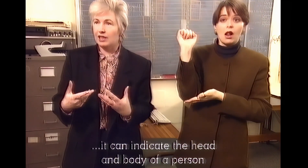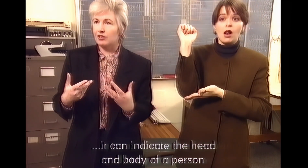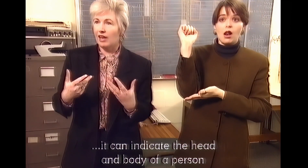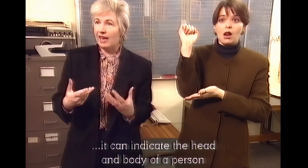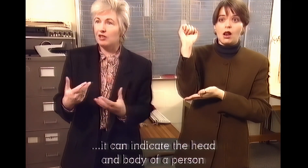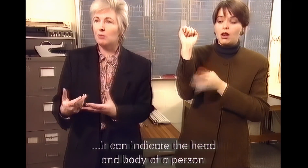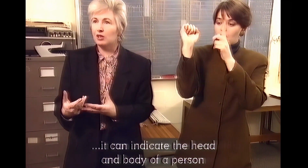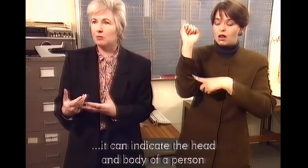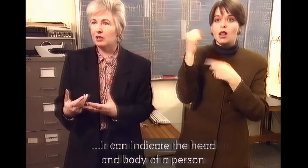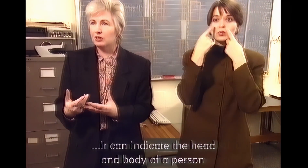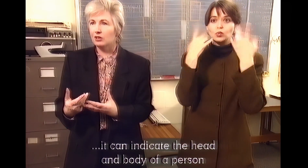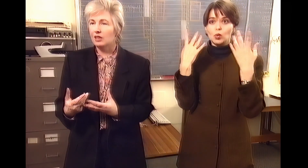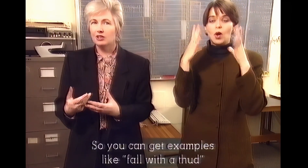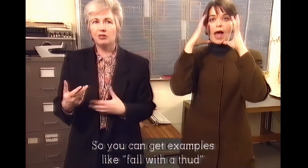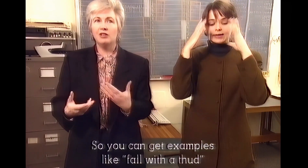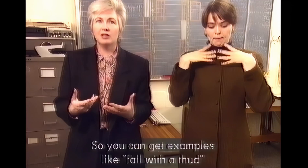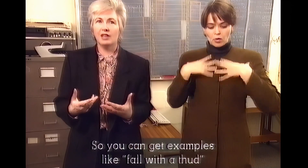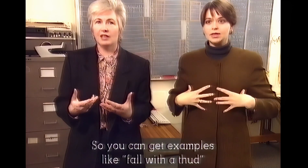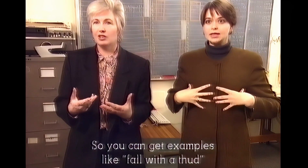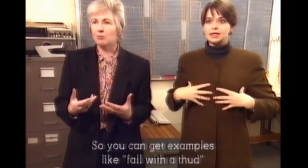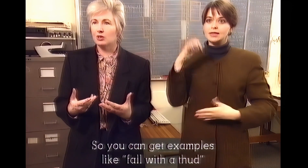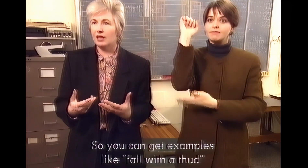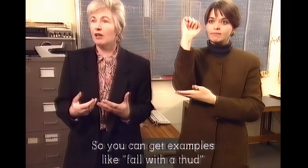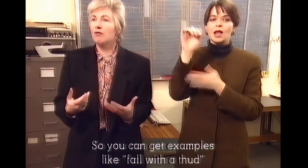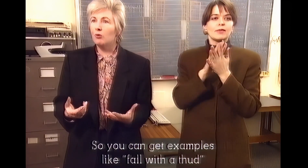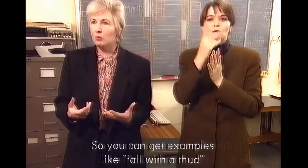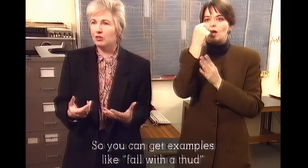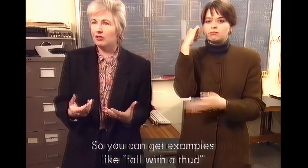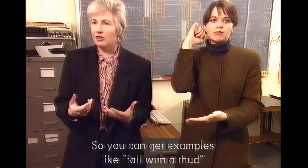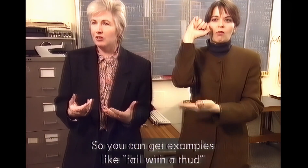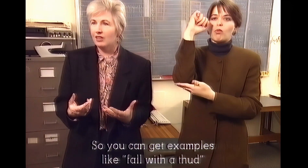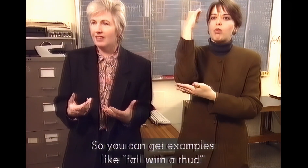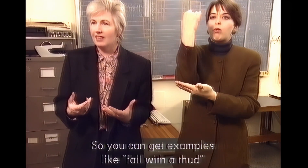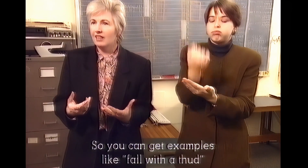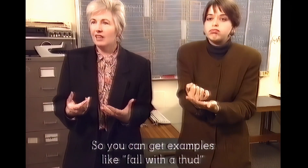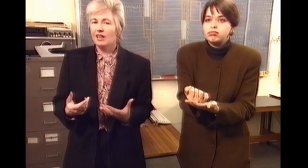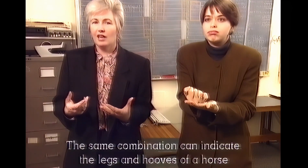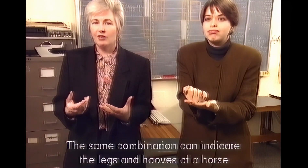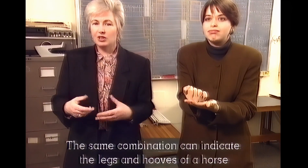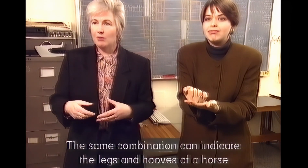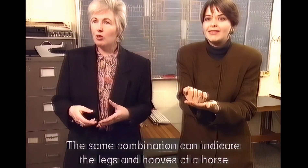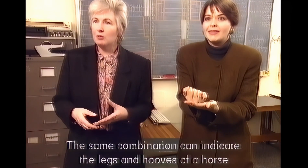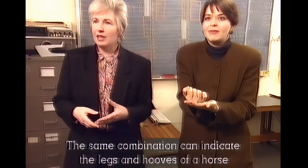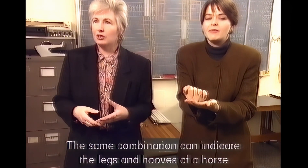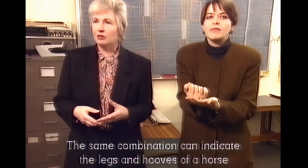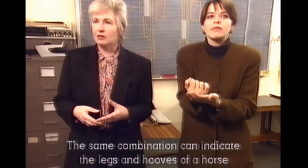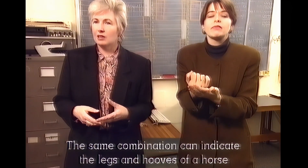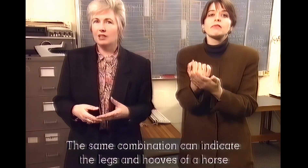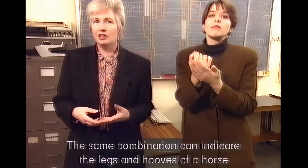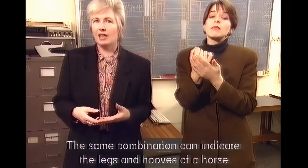the head and body of a person. So then you can get examples like fall with a thud. The same combination can indicate